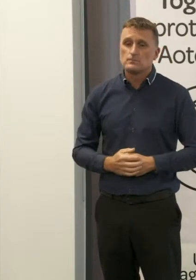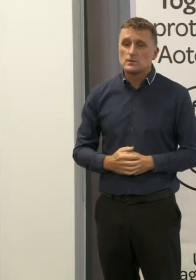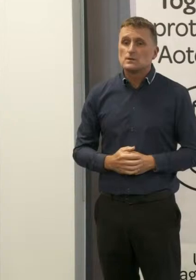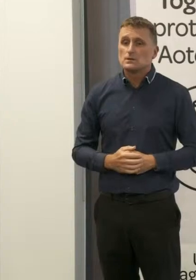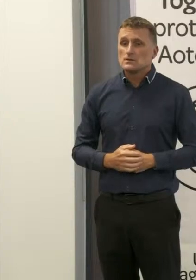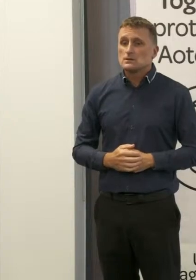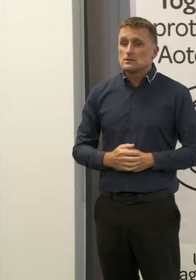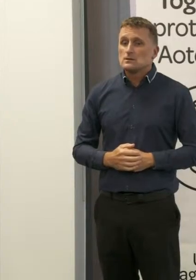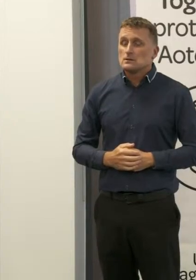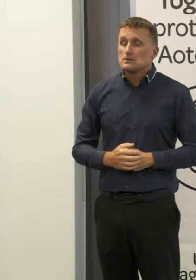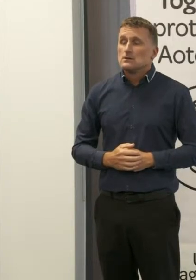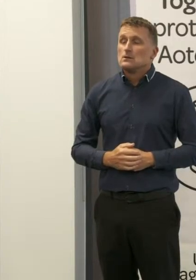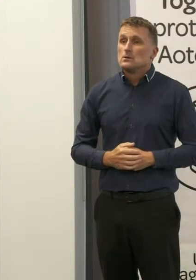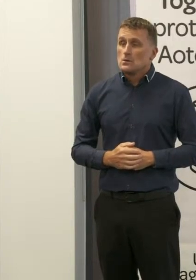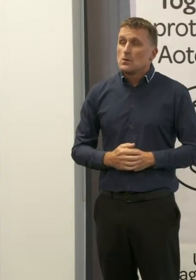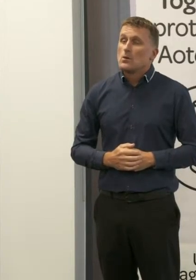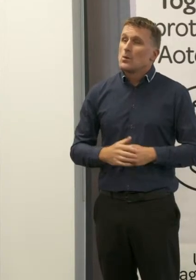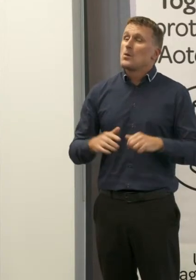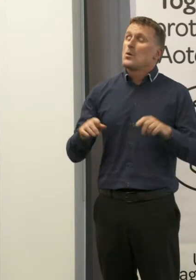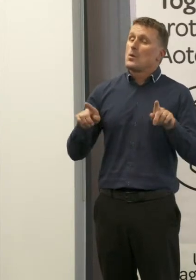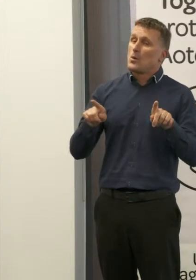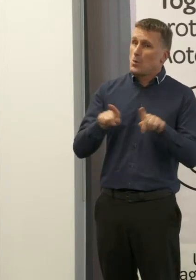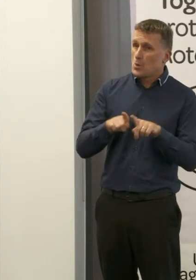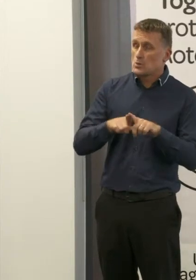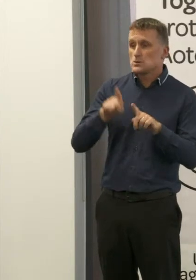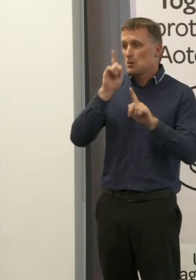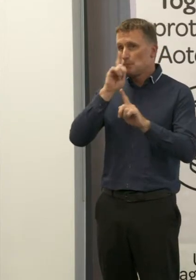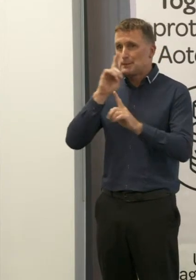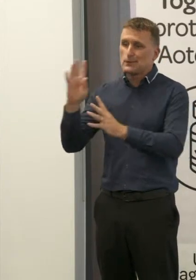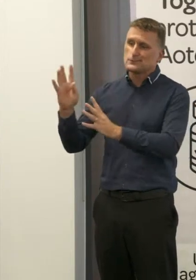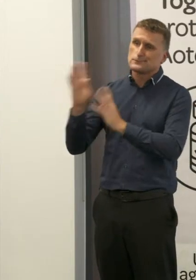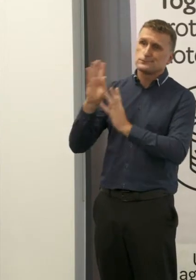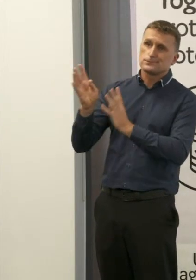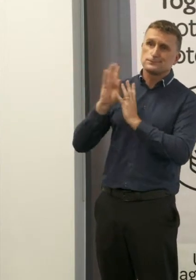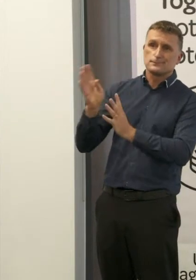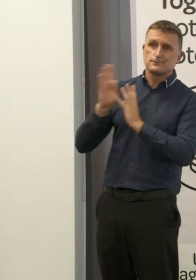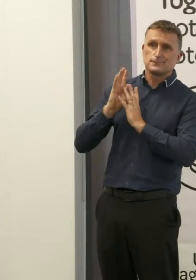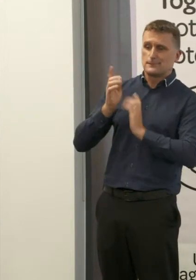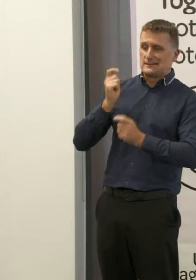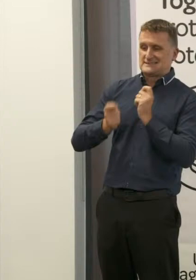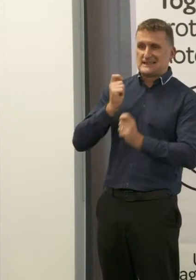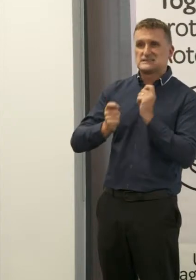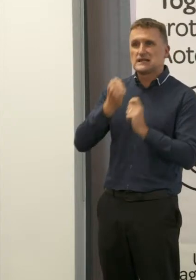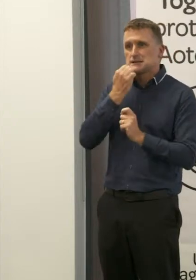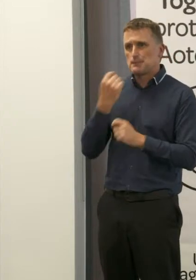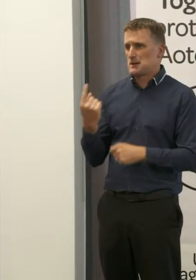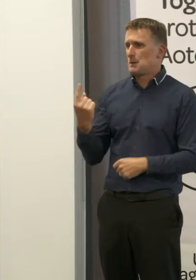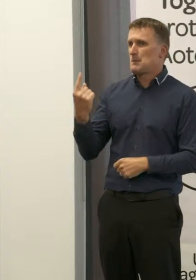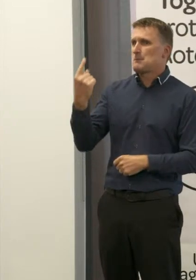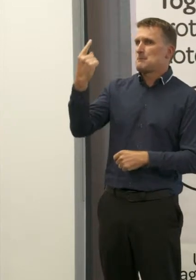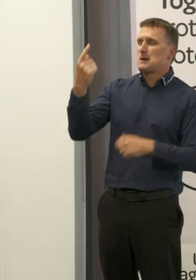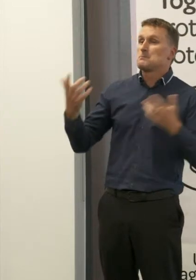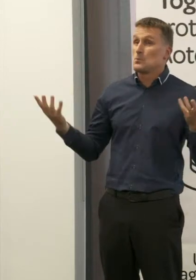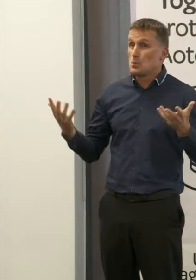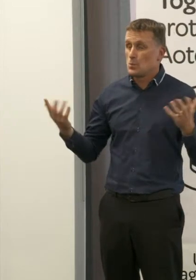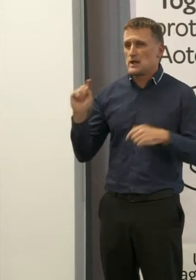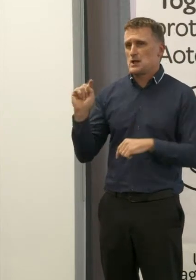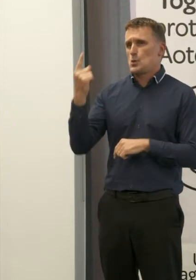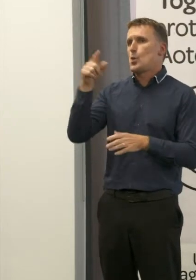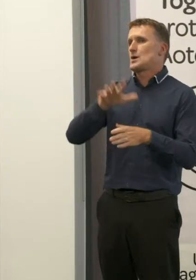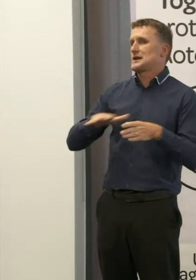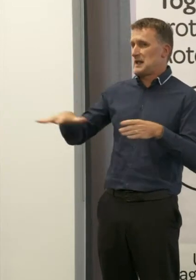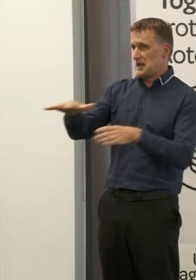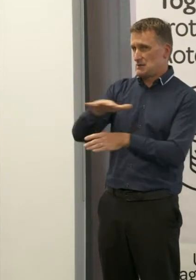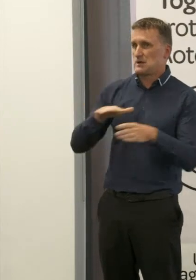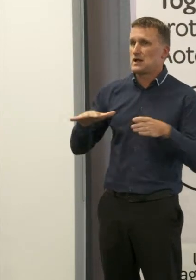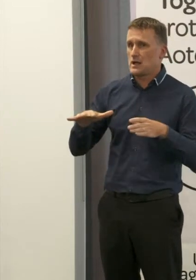big increase in testing, people seeking testing, particularly in Auckland over the last couple of days. And I just want to emphasise that point. The people